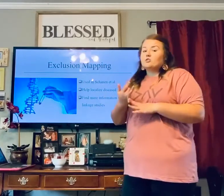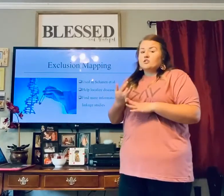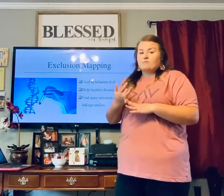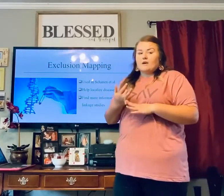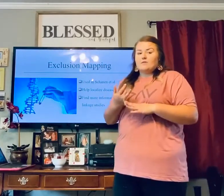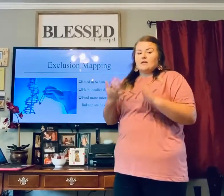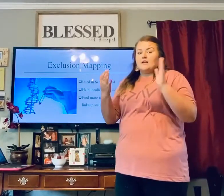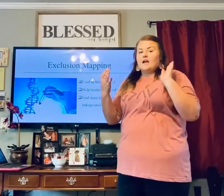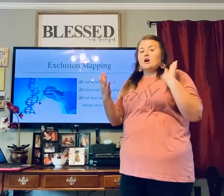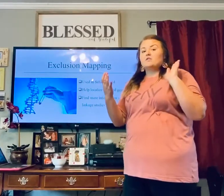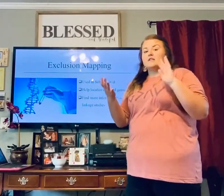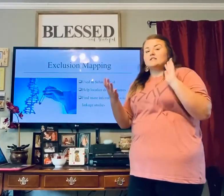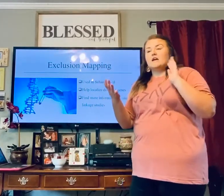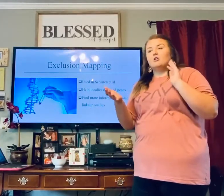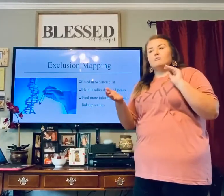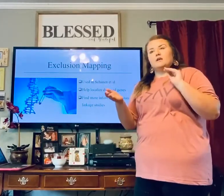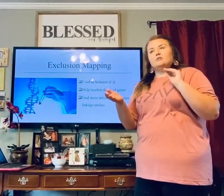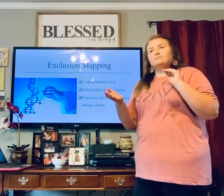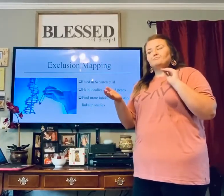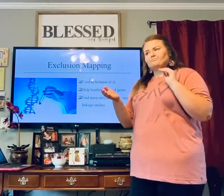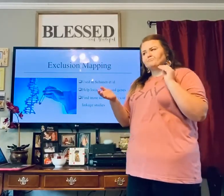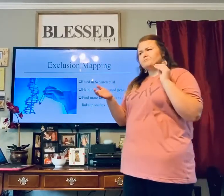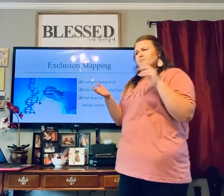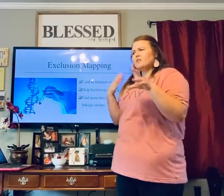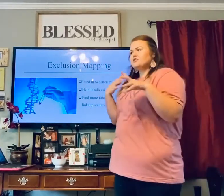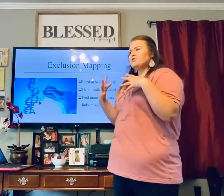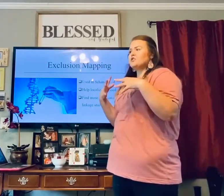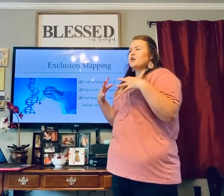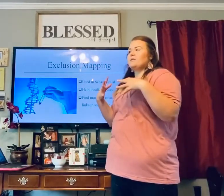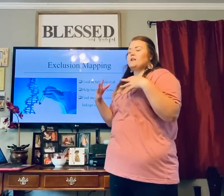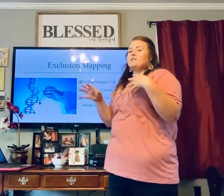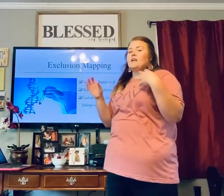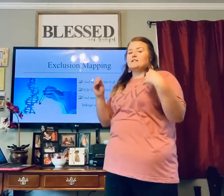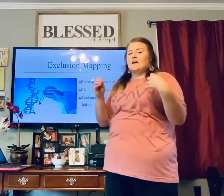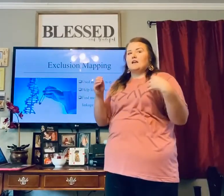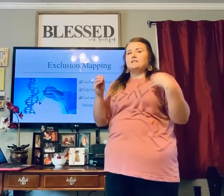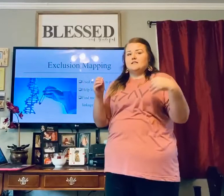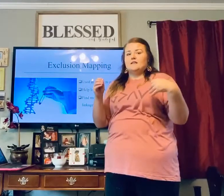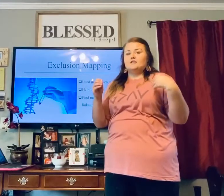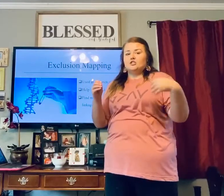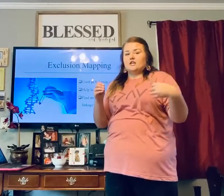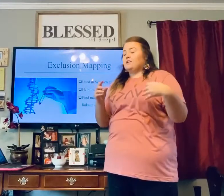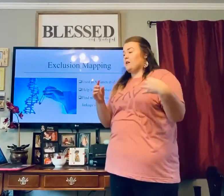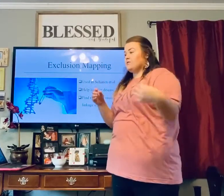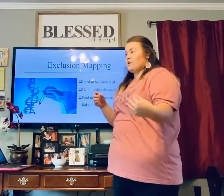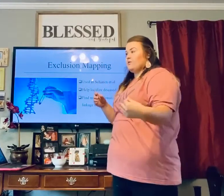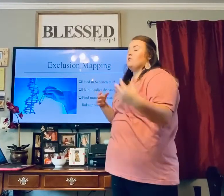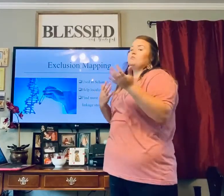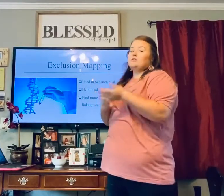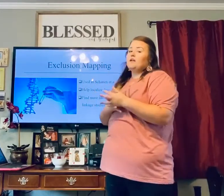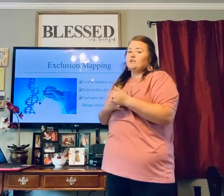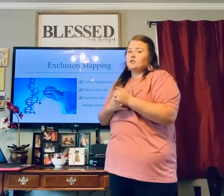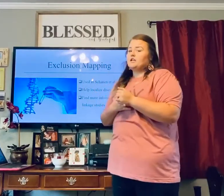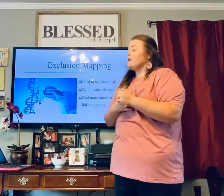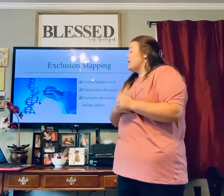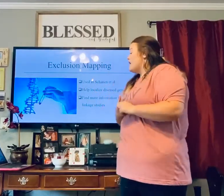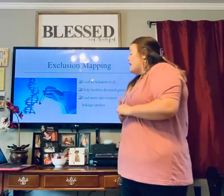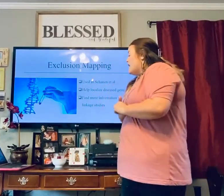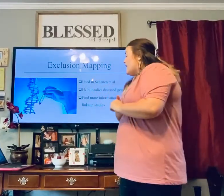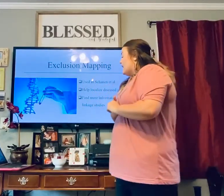exclusion mapping and how this helped them to determine the exact disease gene that was going on, the mutated gene.